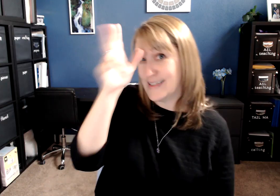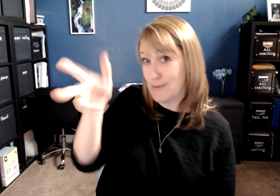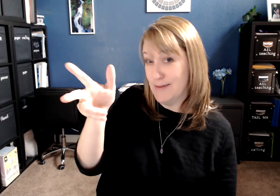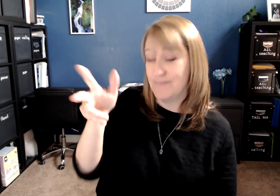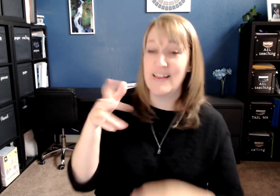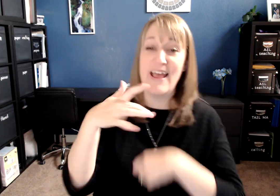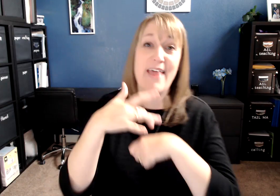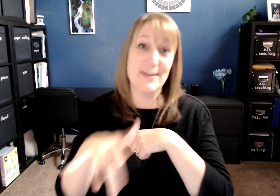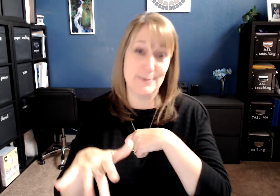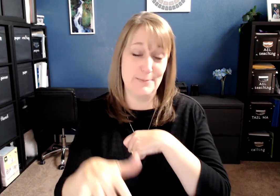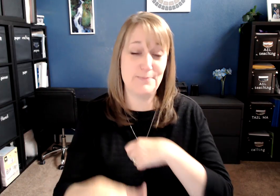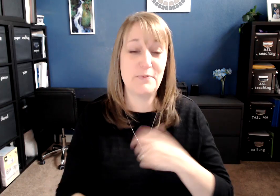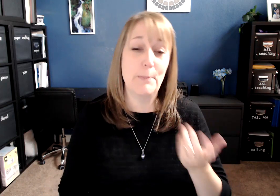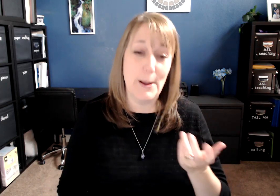one and this one, but